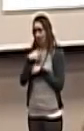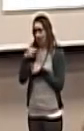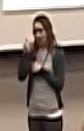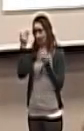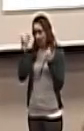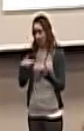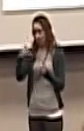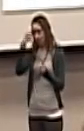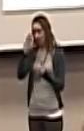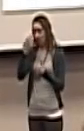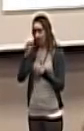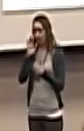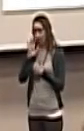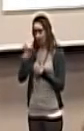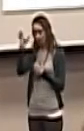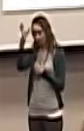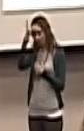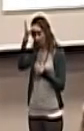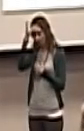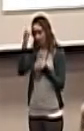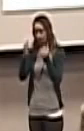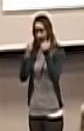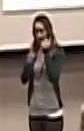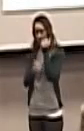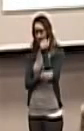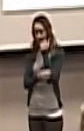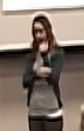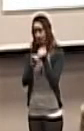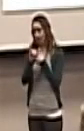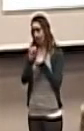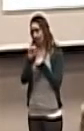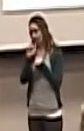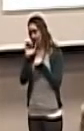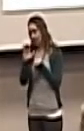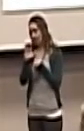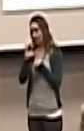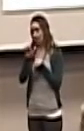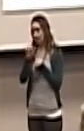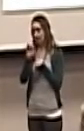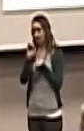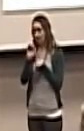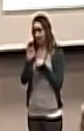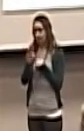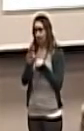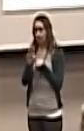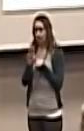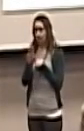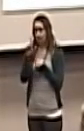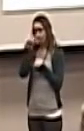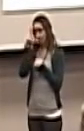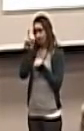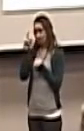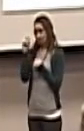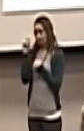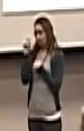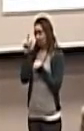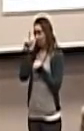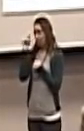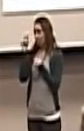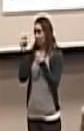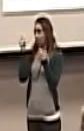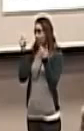to Moses, the God of Abraham, the God of Isaac, the God of Jacob. And Moses hid his face, for he was afraid to